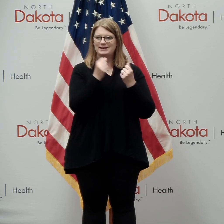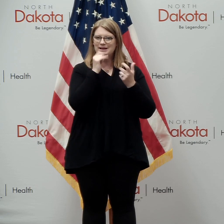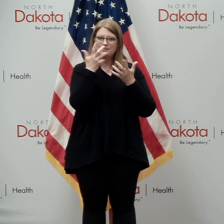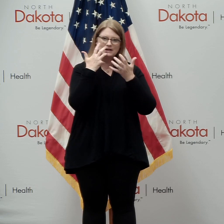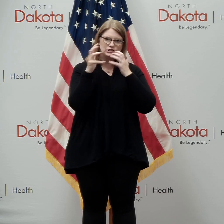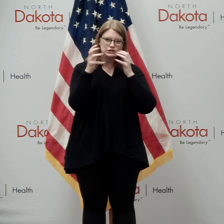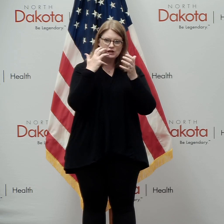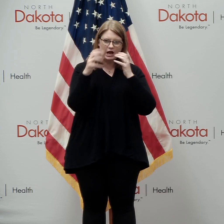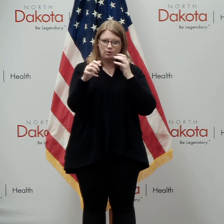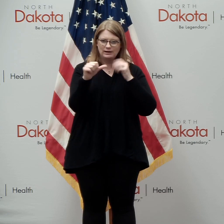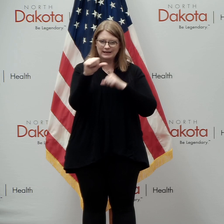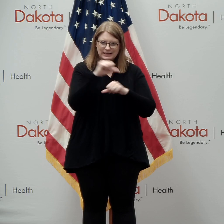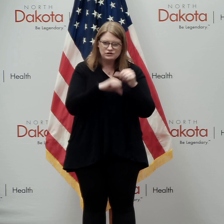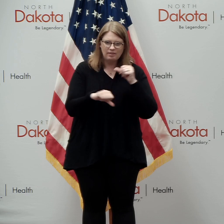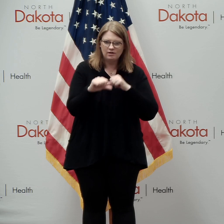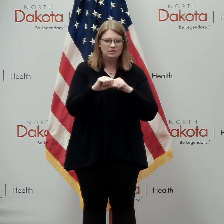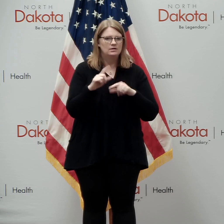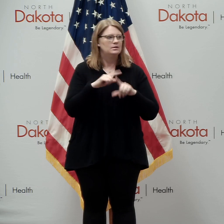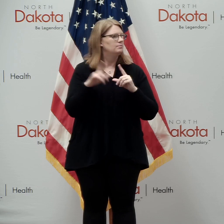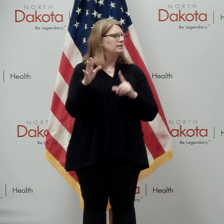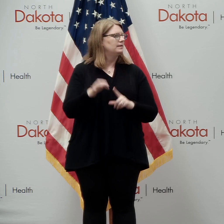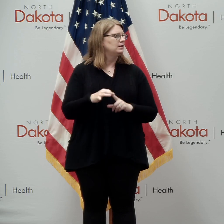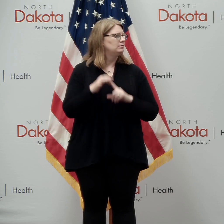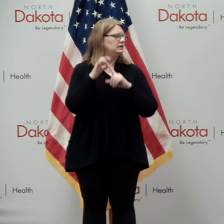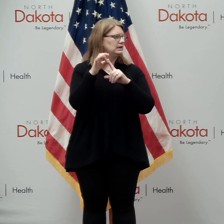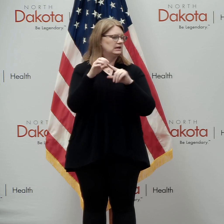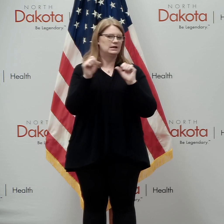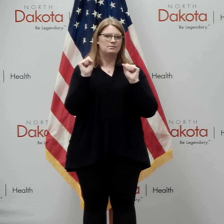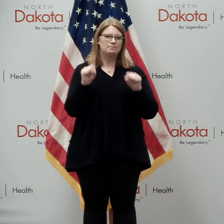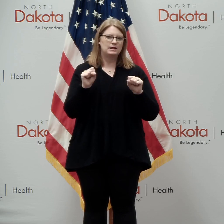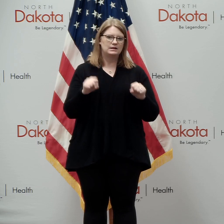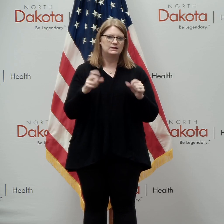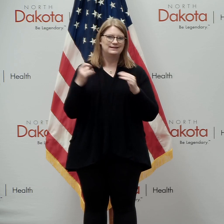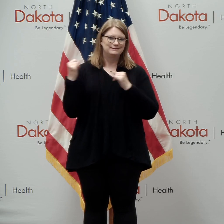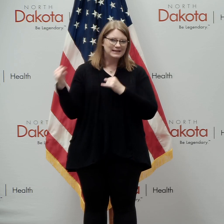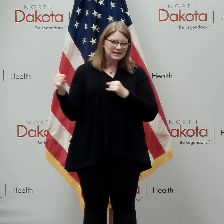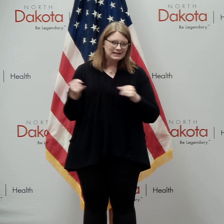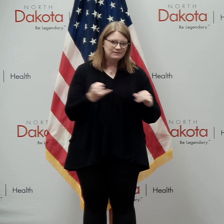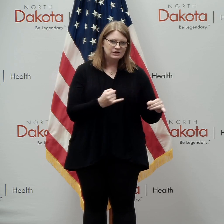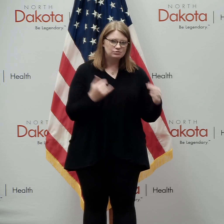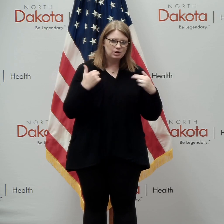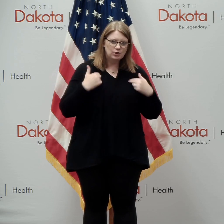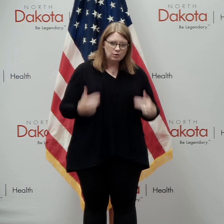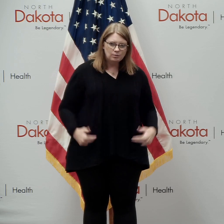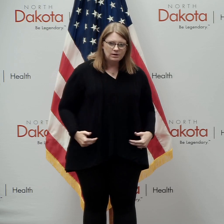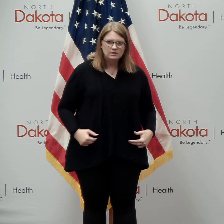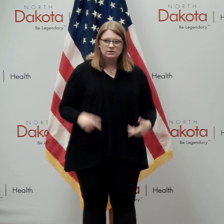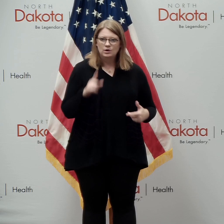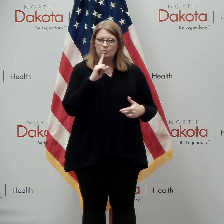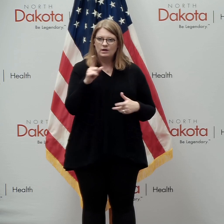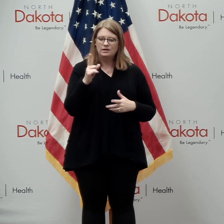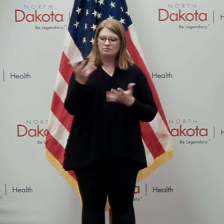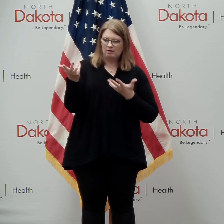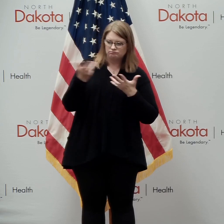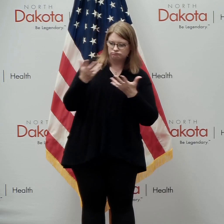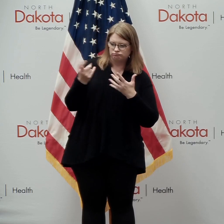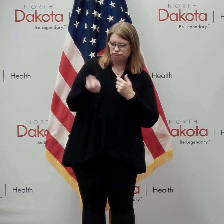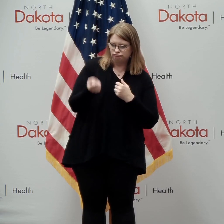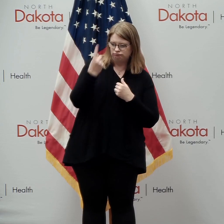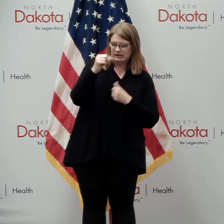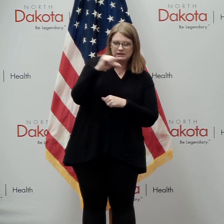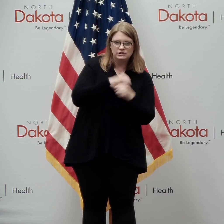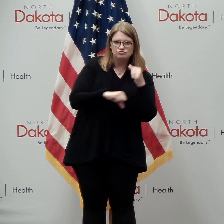each other down, but by the unique capacity of individual human beings to comprehend each other." And I think